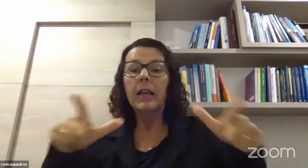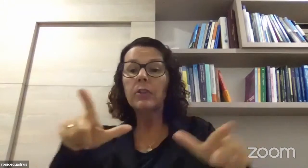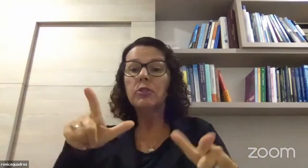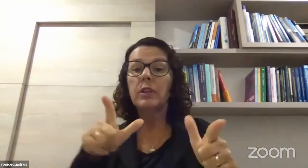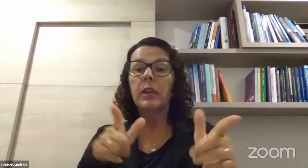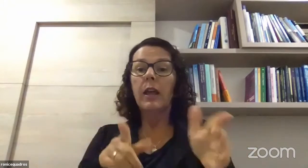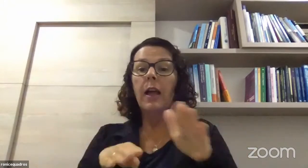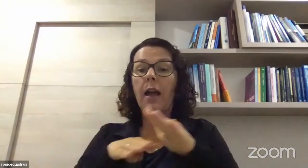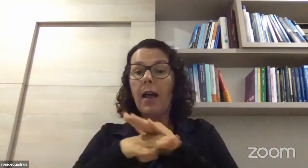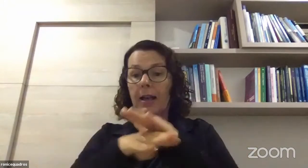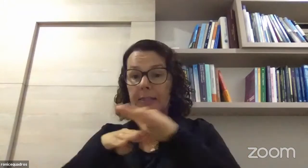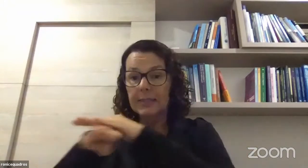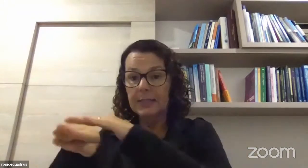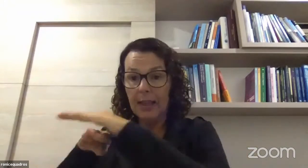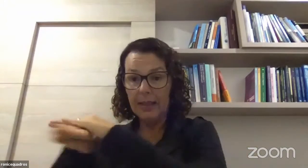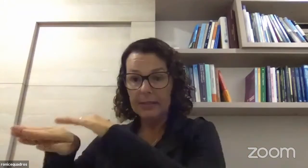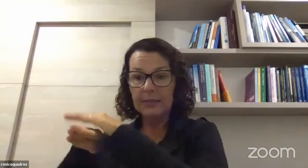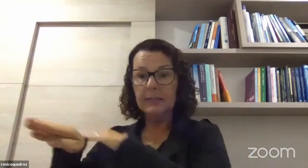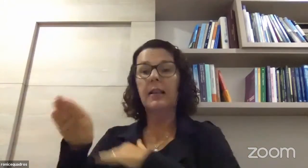or as a collective.